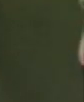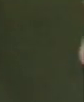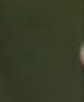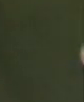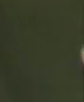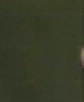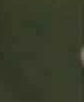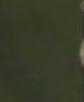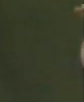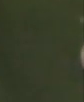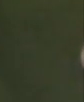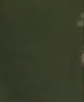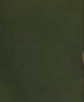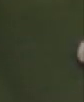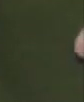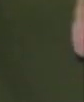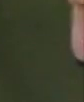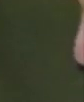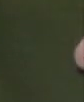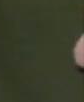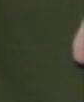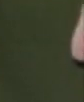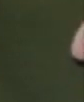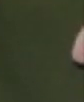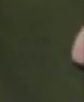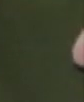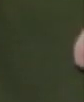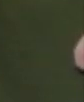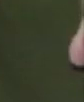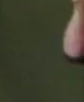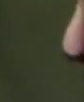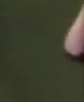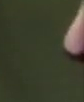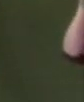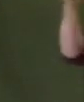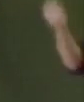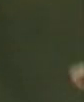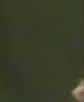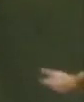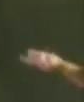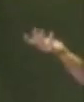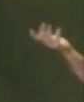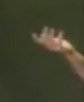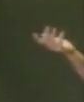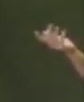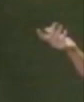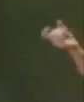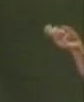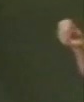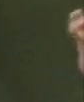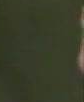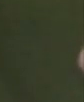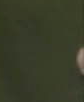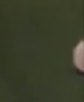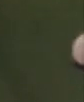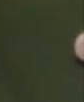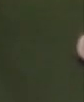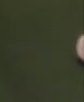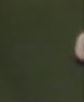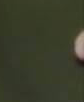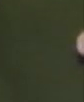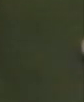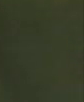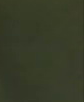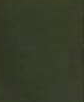in another building in a town, you know, 10 miles south. So, I would definitely need to be able to